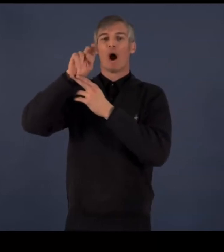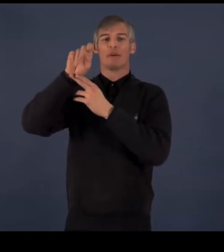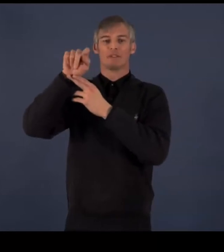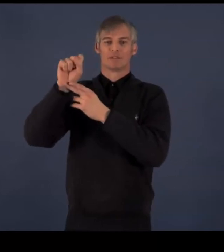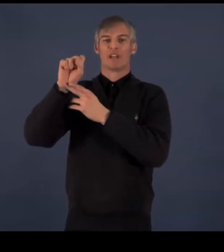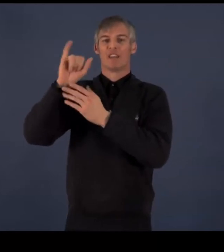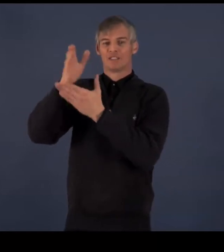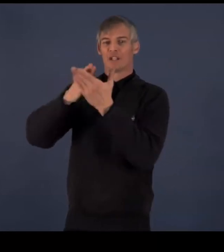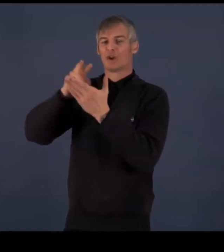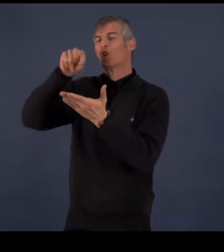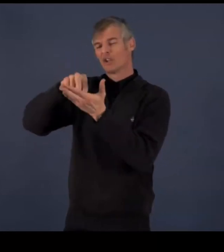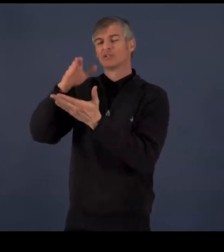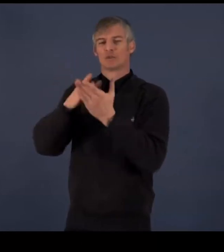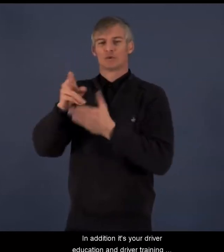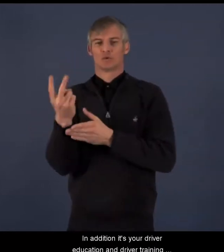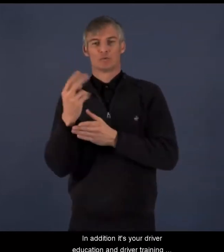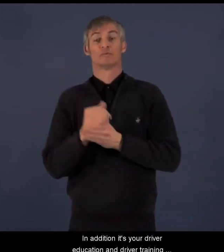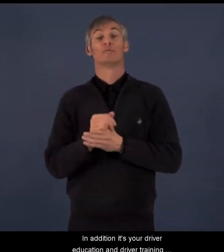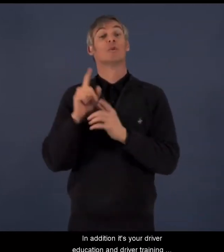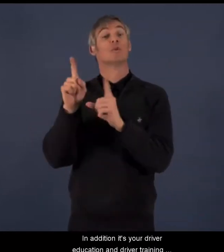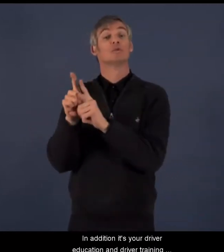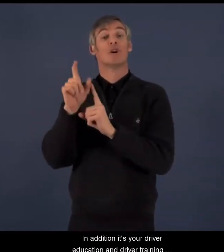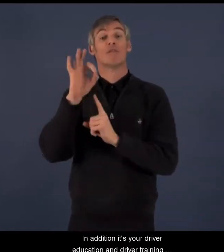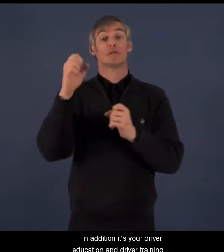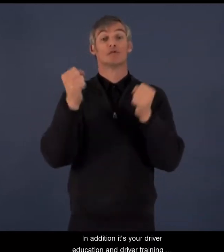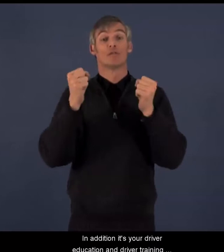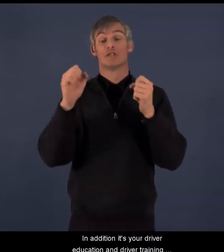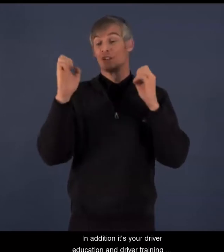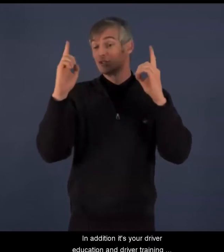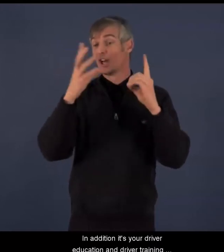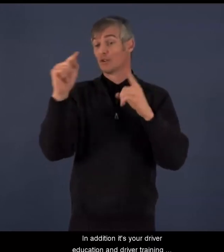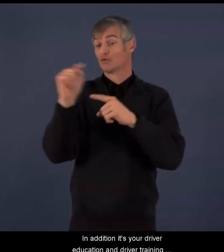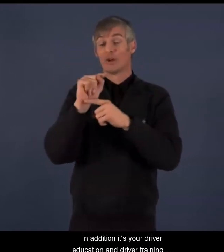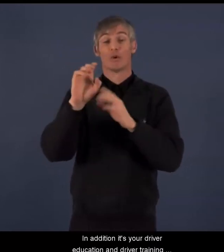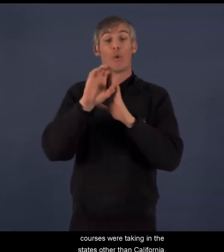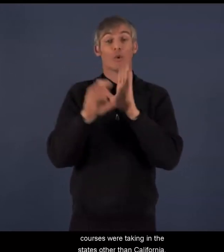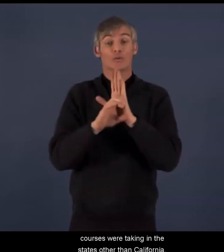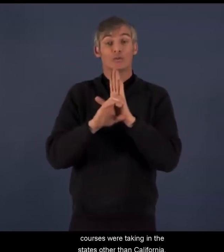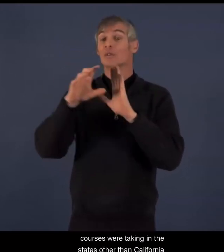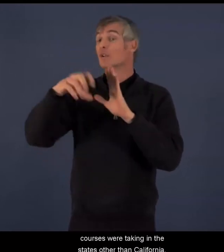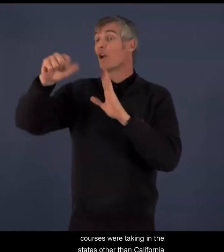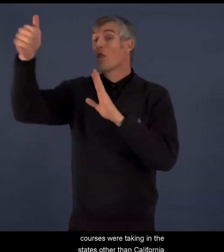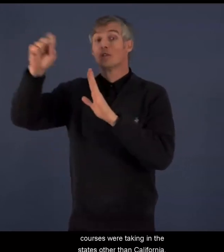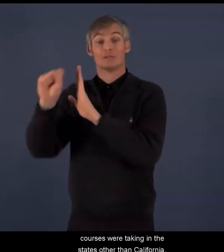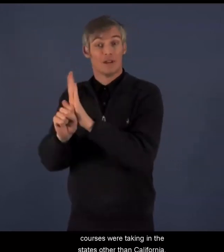page 12. In addition, if your driver education and driver training courses were taken in a state other